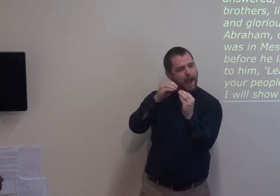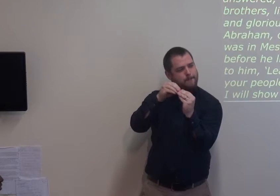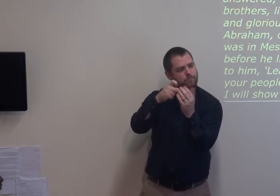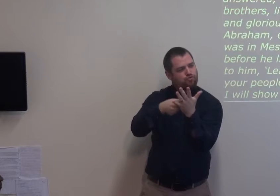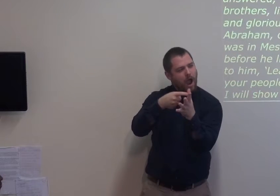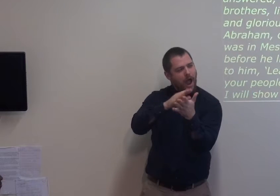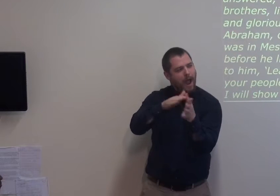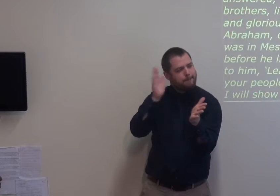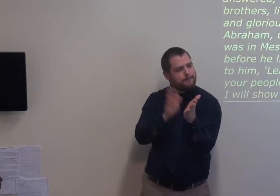Mesopotamia.